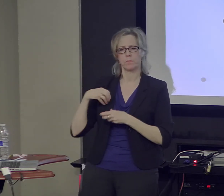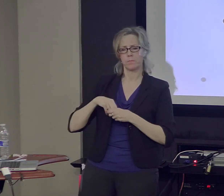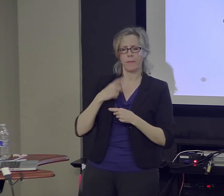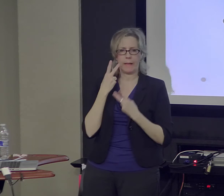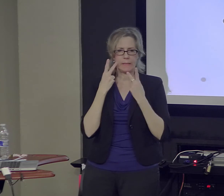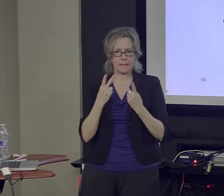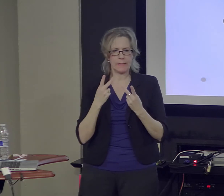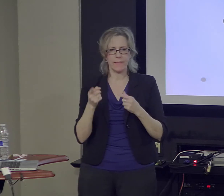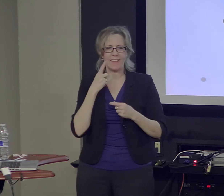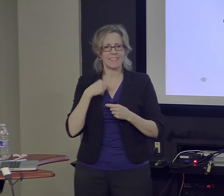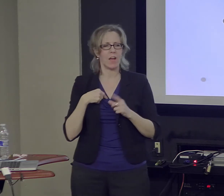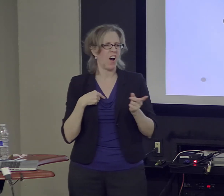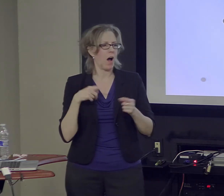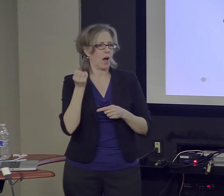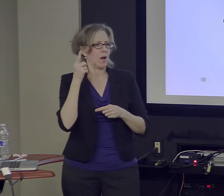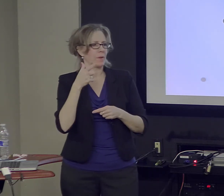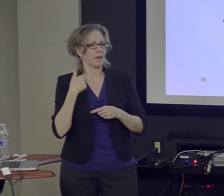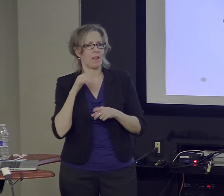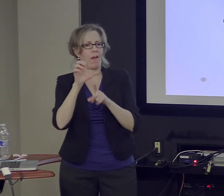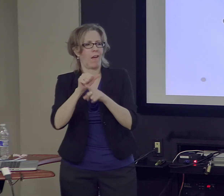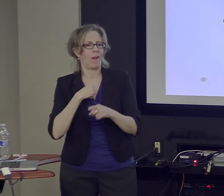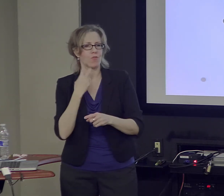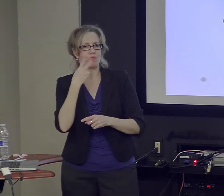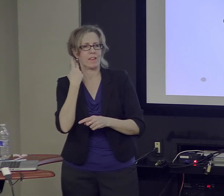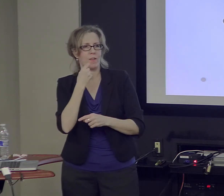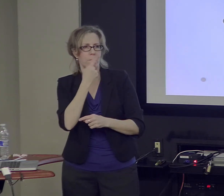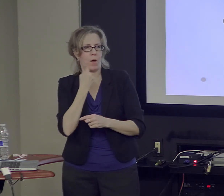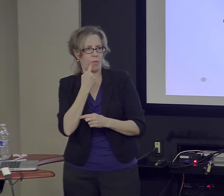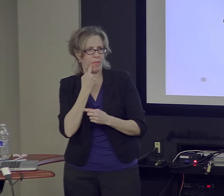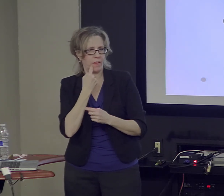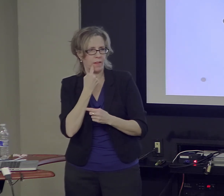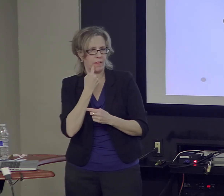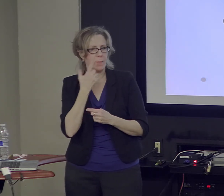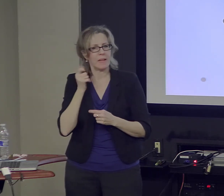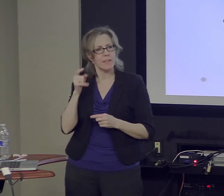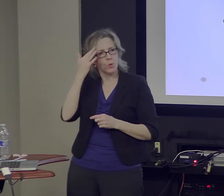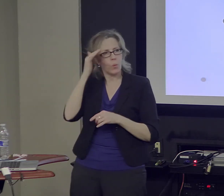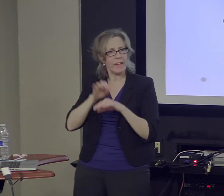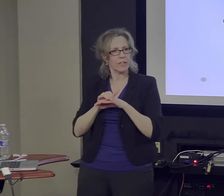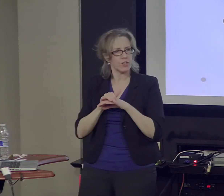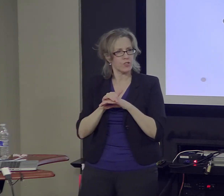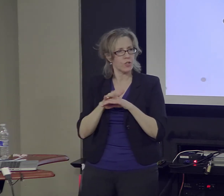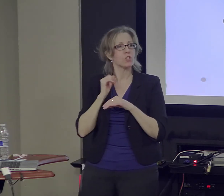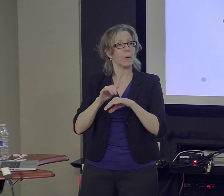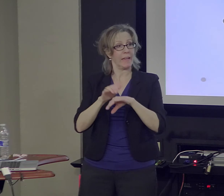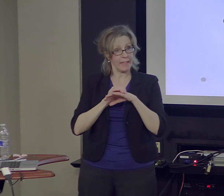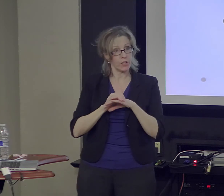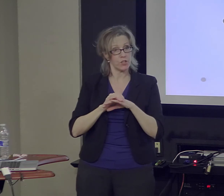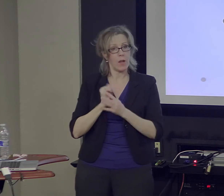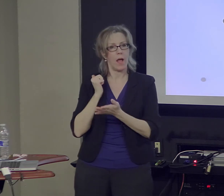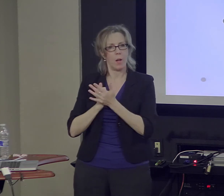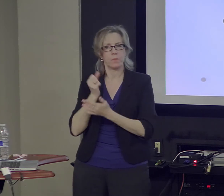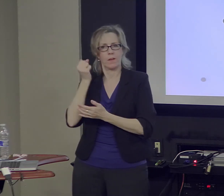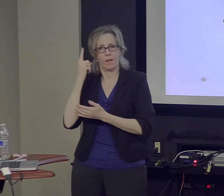different countries and seen different participants, what I've noticed that they've said is that they've been able to